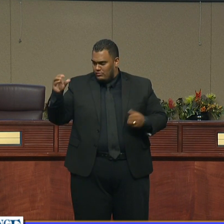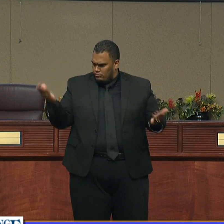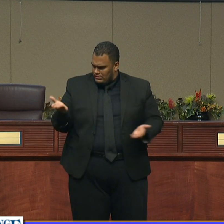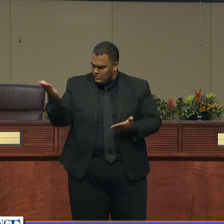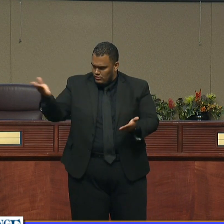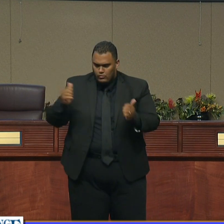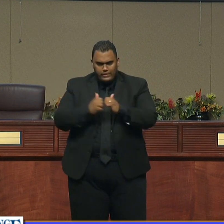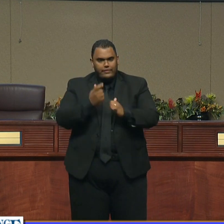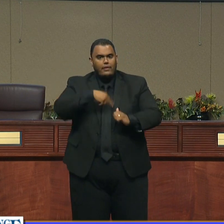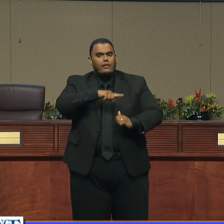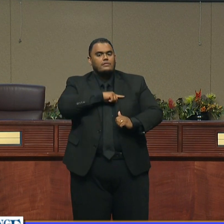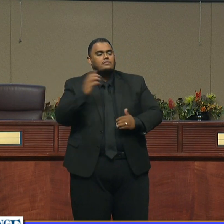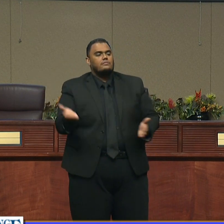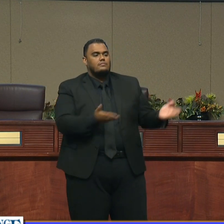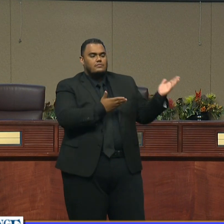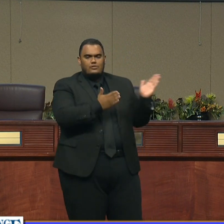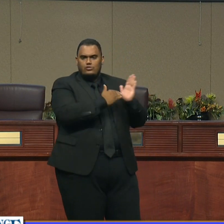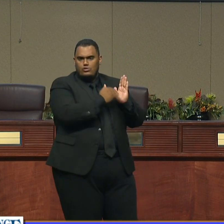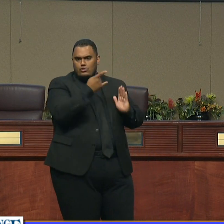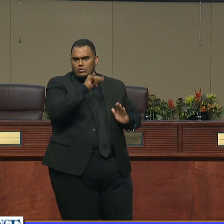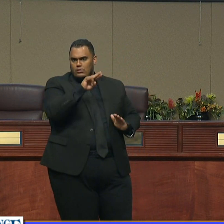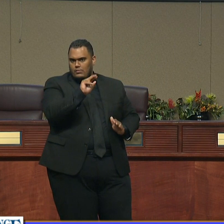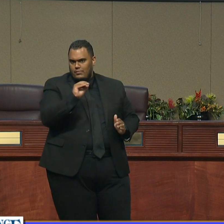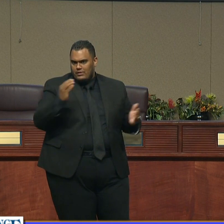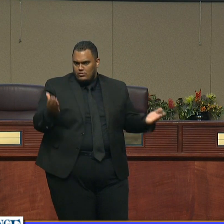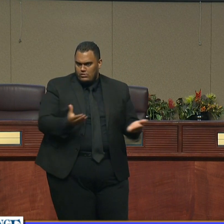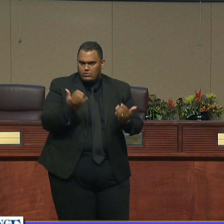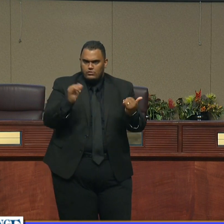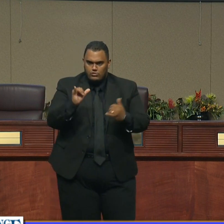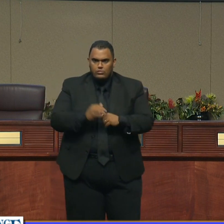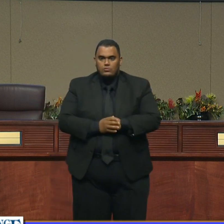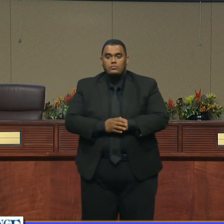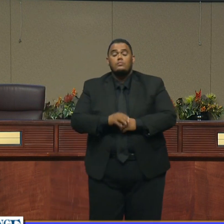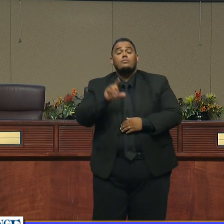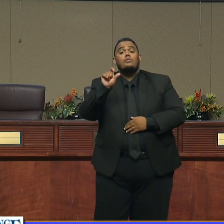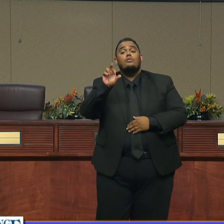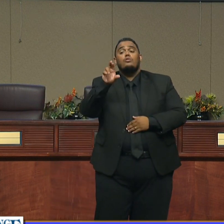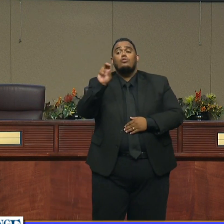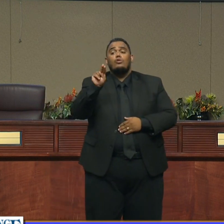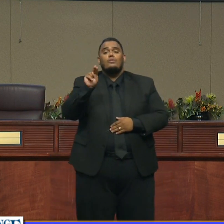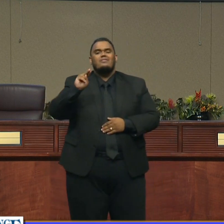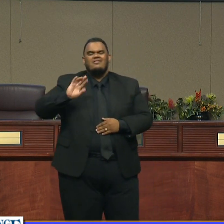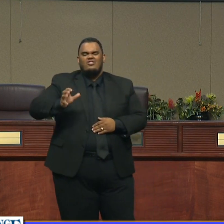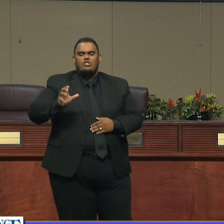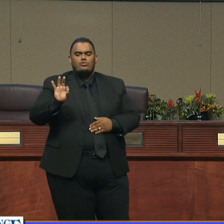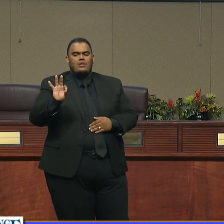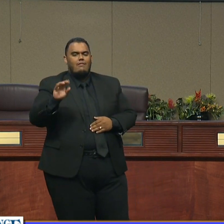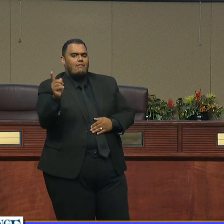well. Lauren Seabrook, Channel 9. Mayor, my question's for Dr. Pino. Dr. Pino.